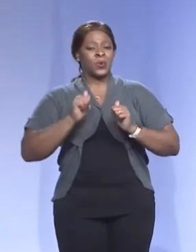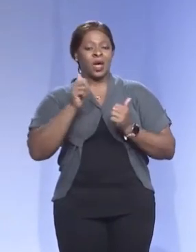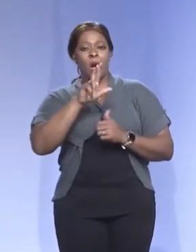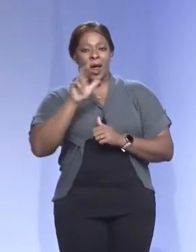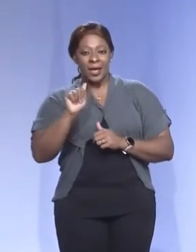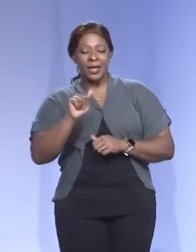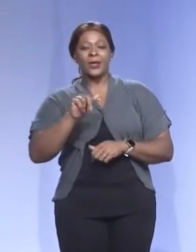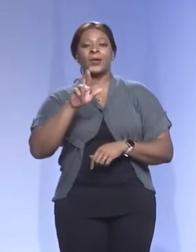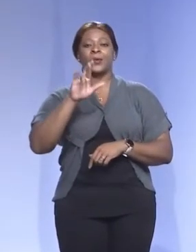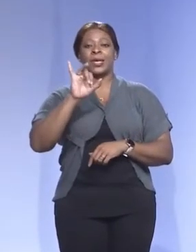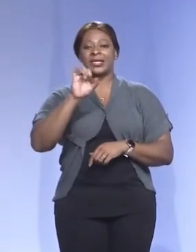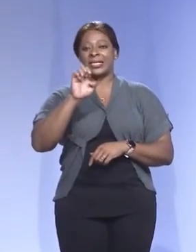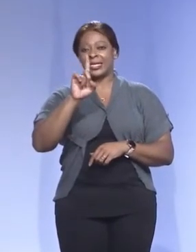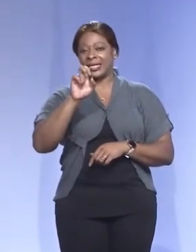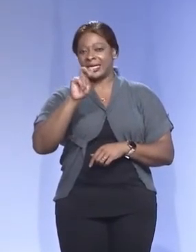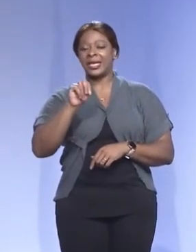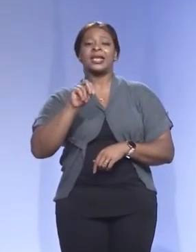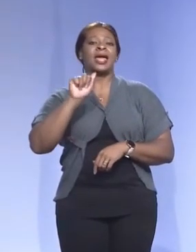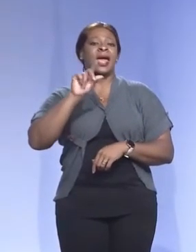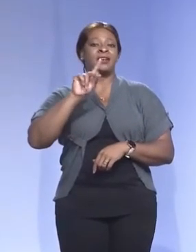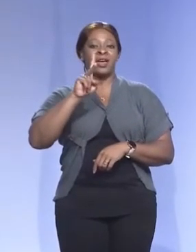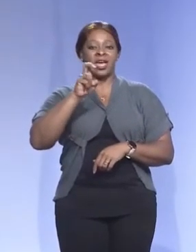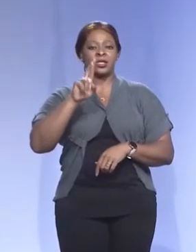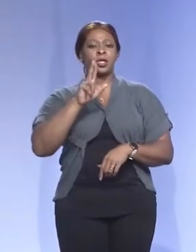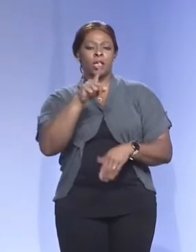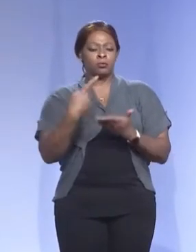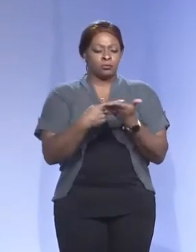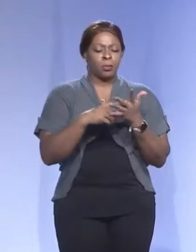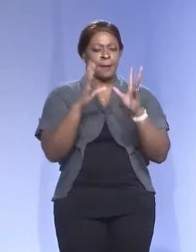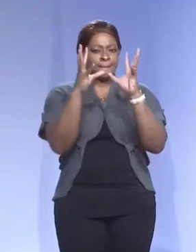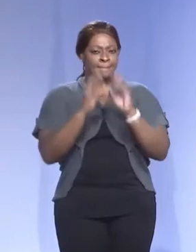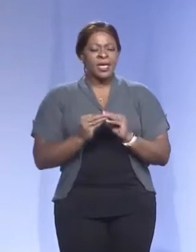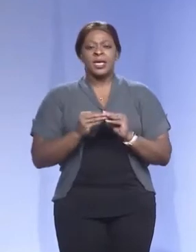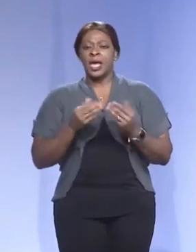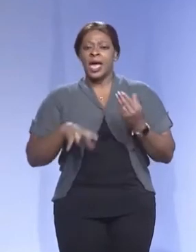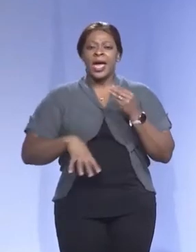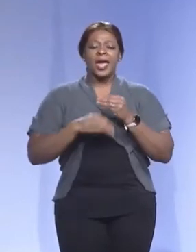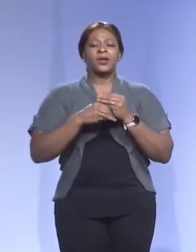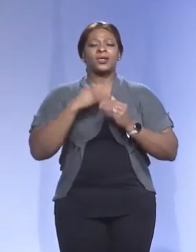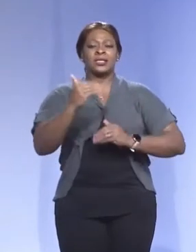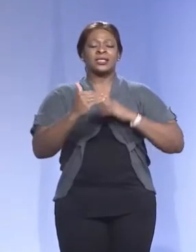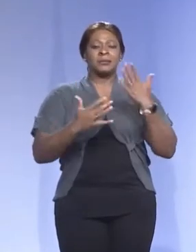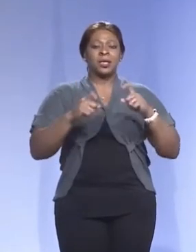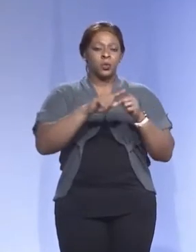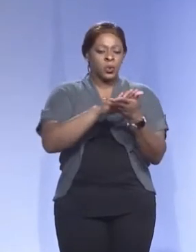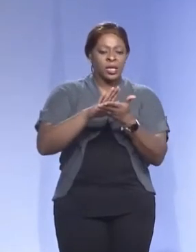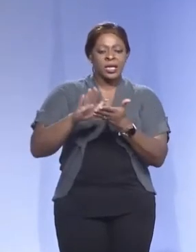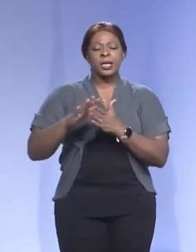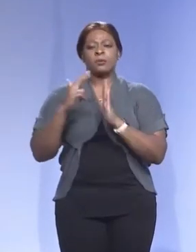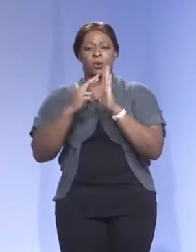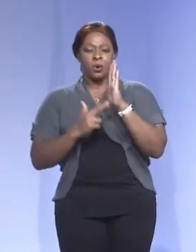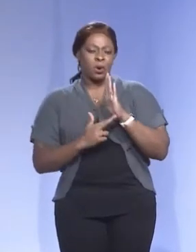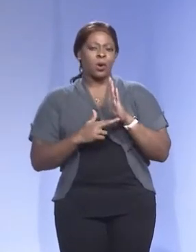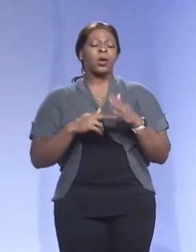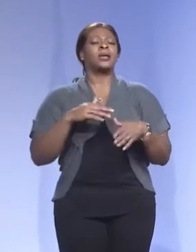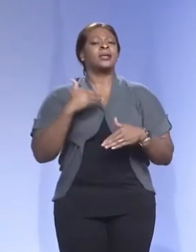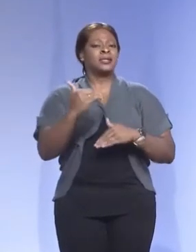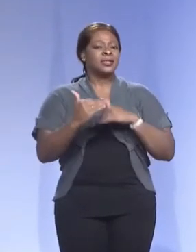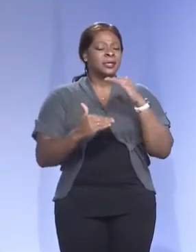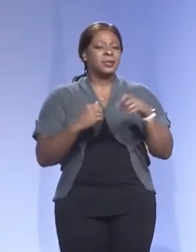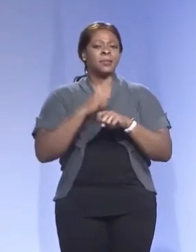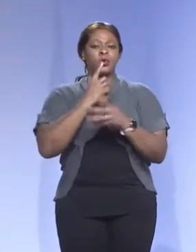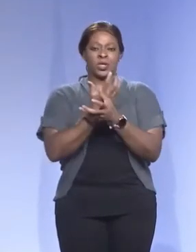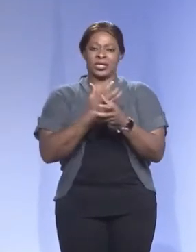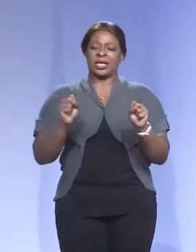They're busy going over cleaning protocols and extra steps we're taking this year to ensure the safety of our